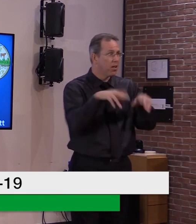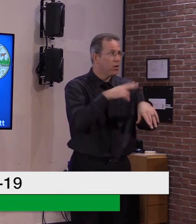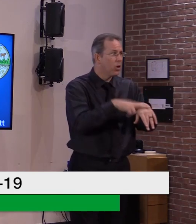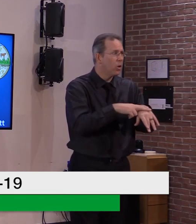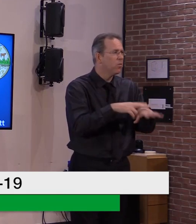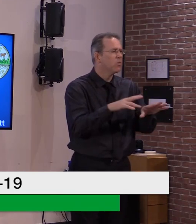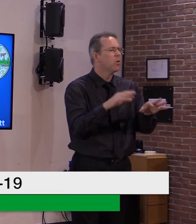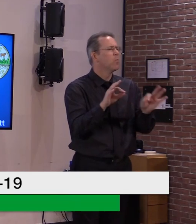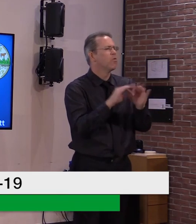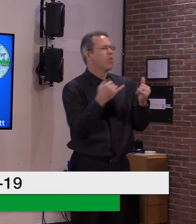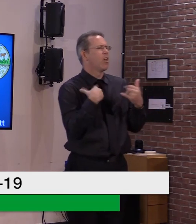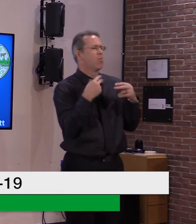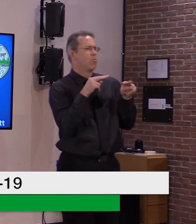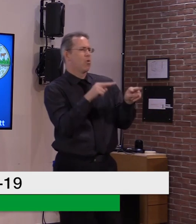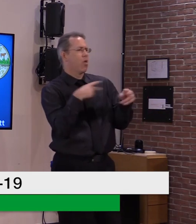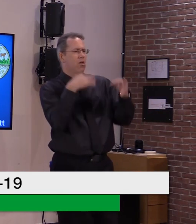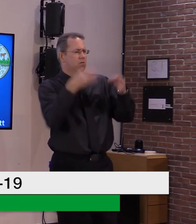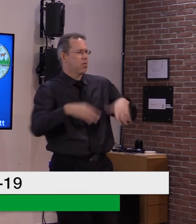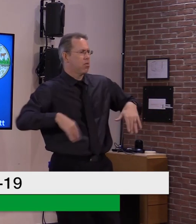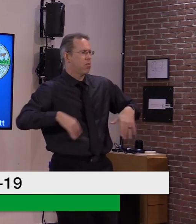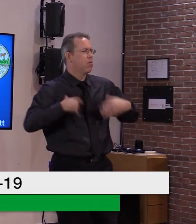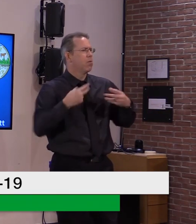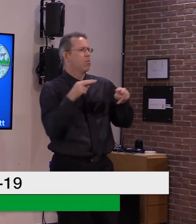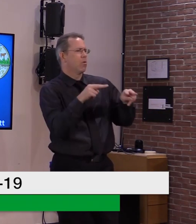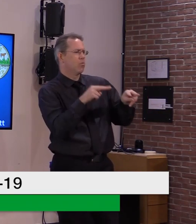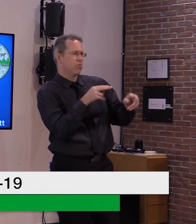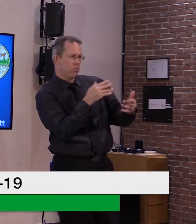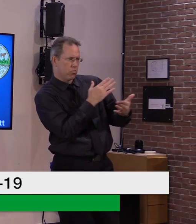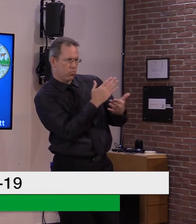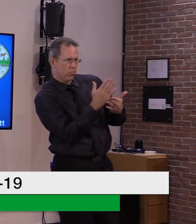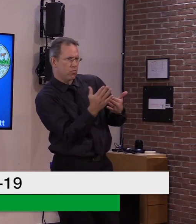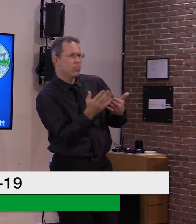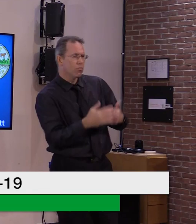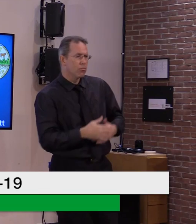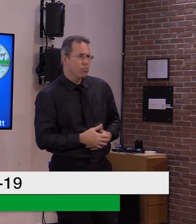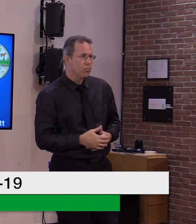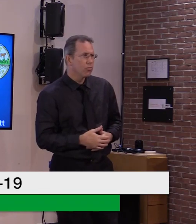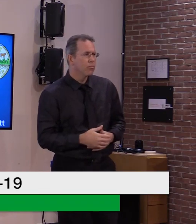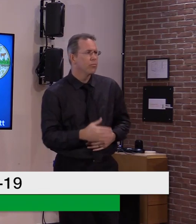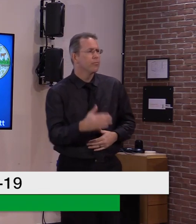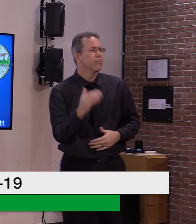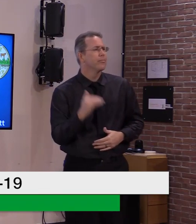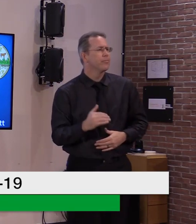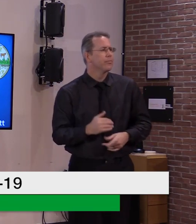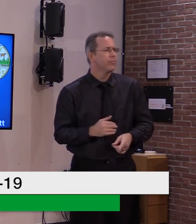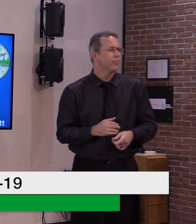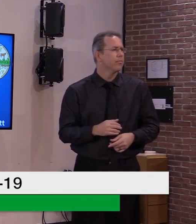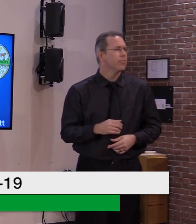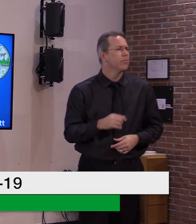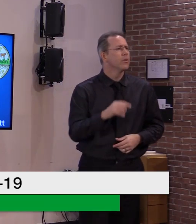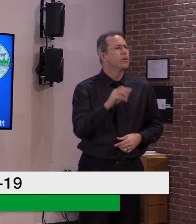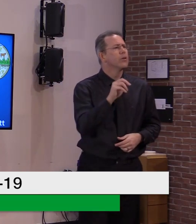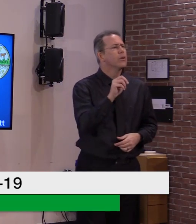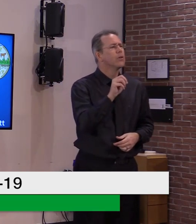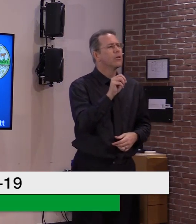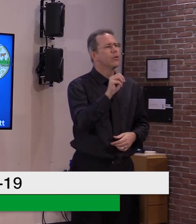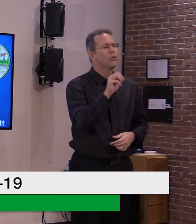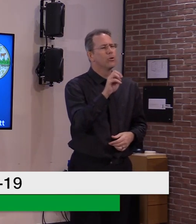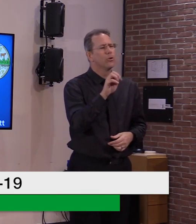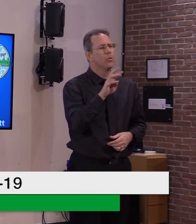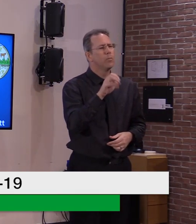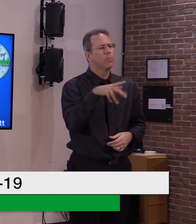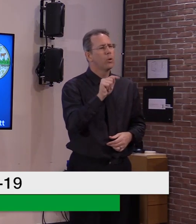much that's it ed newport daily express